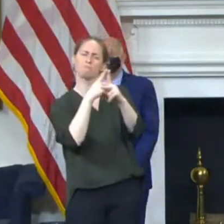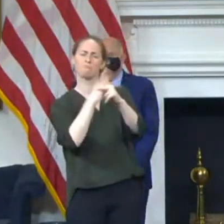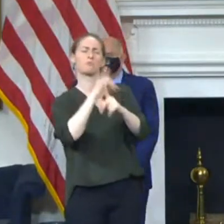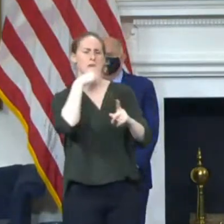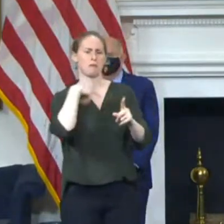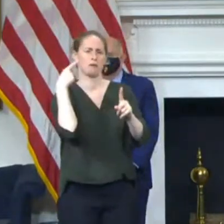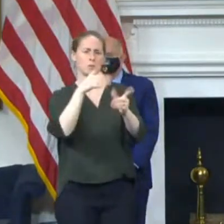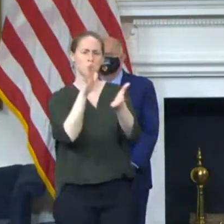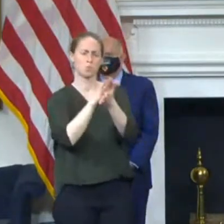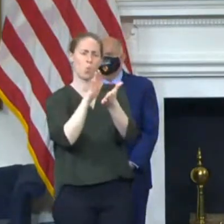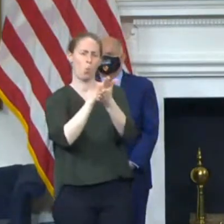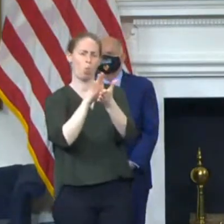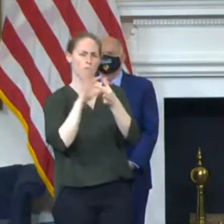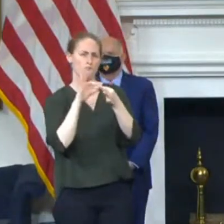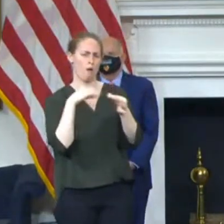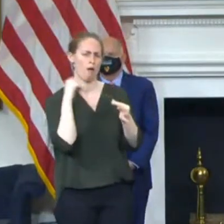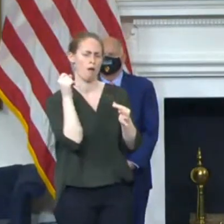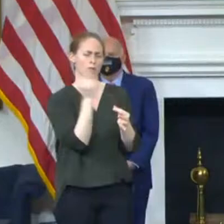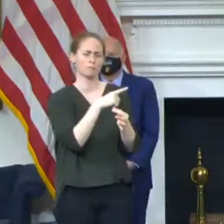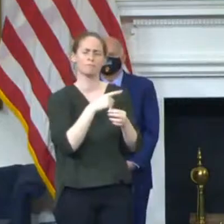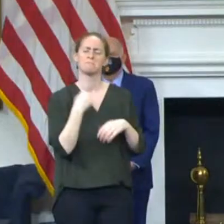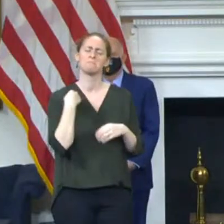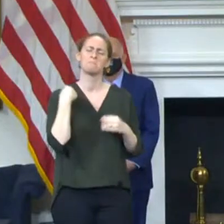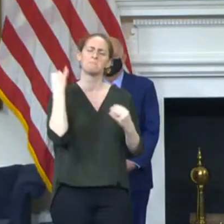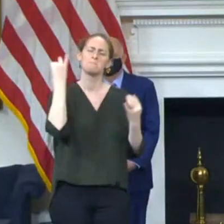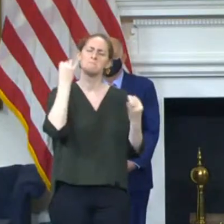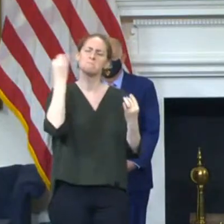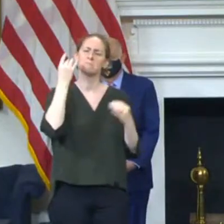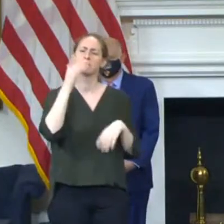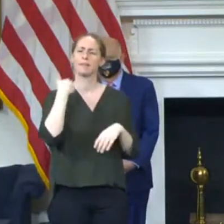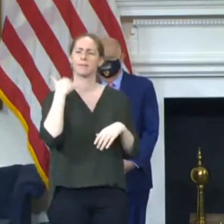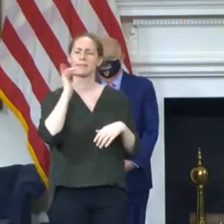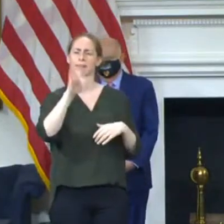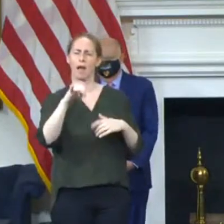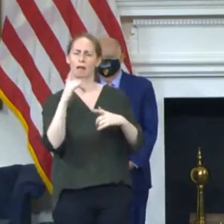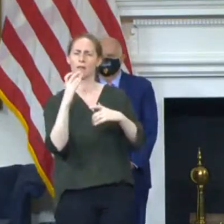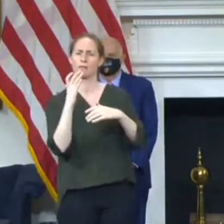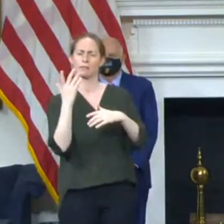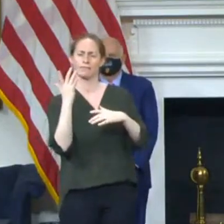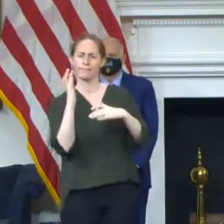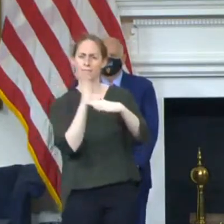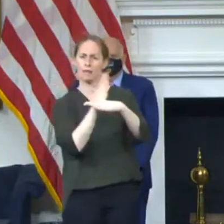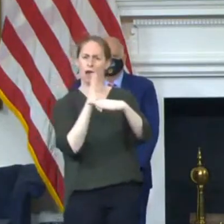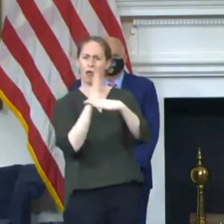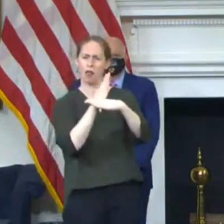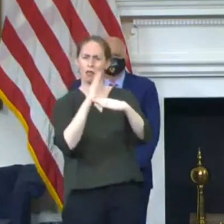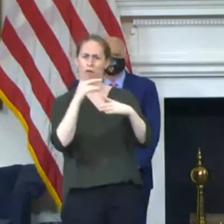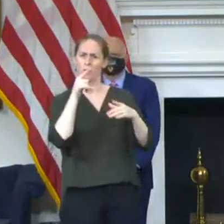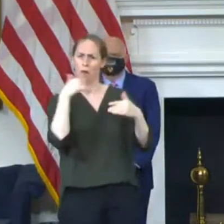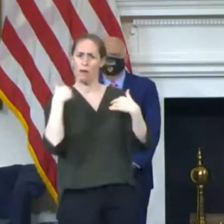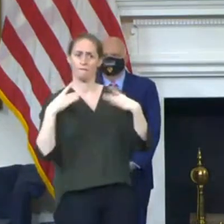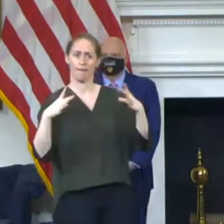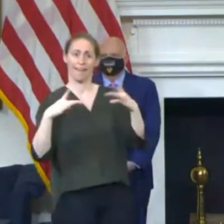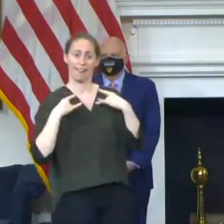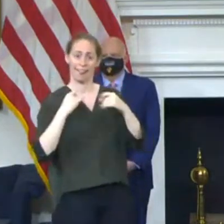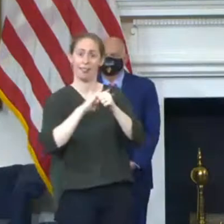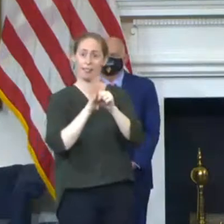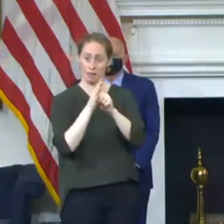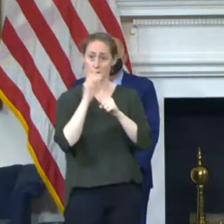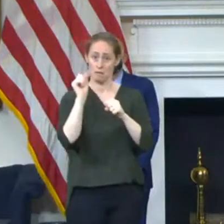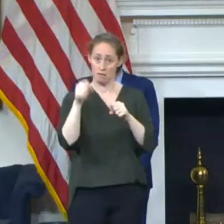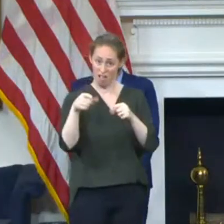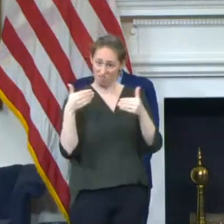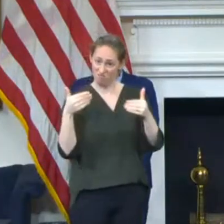today, that you would make a recommendation as to whether or not schools who are currently having in-person classes need to return